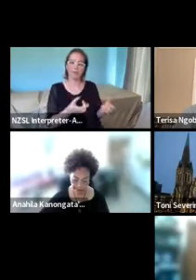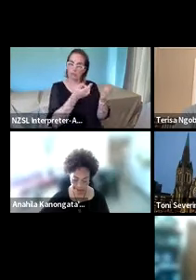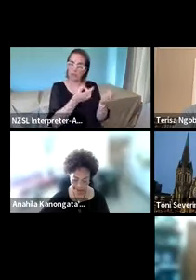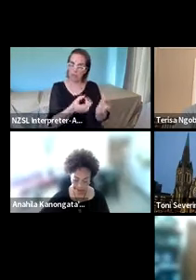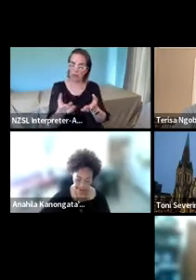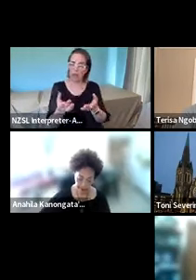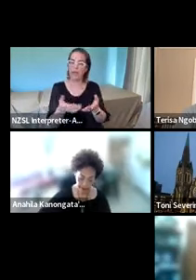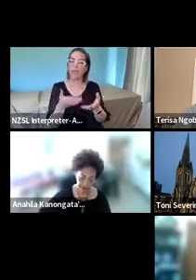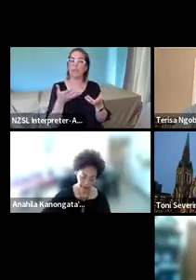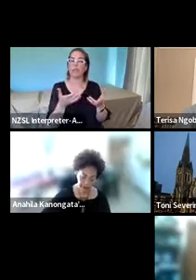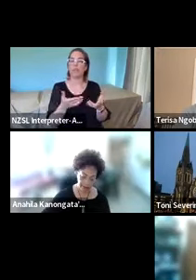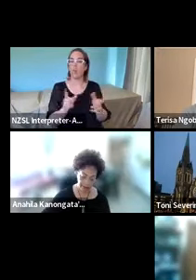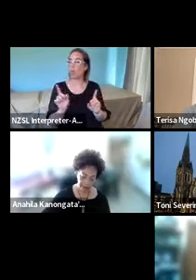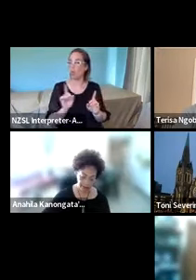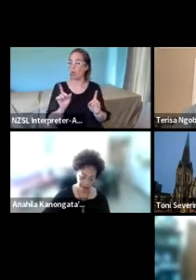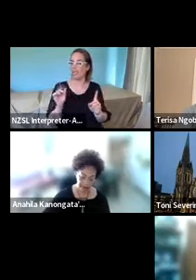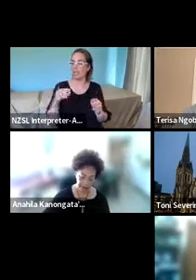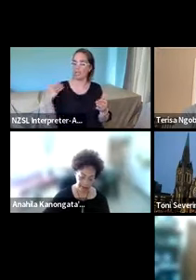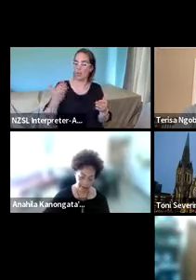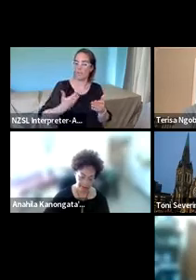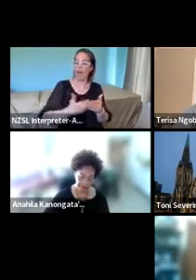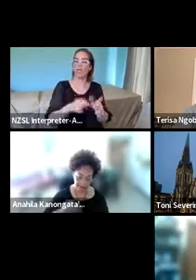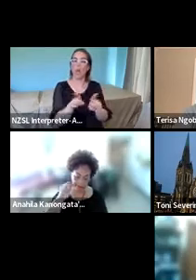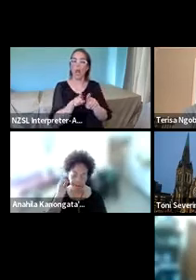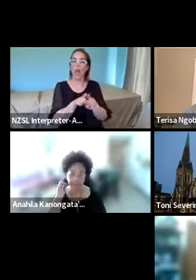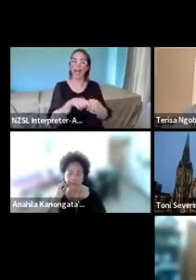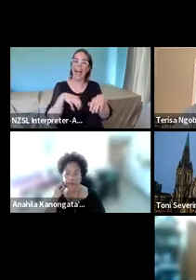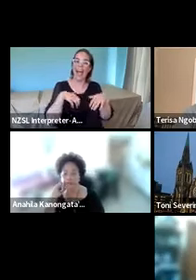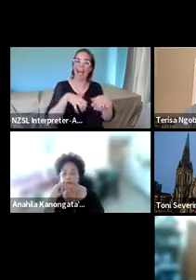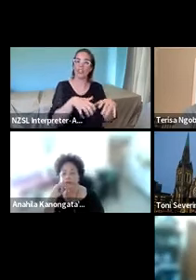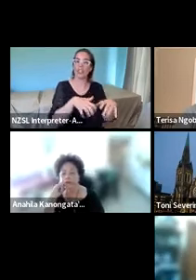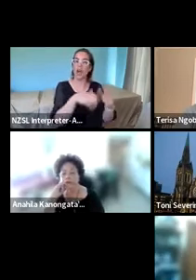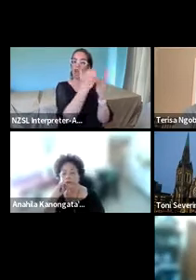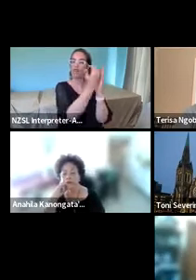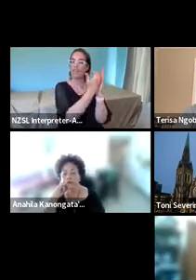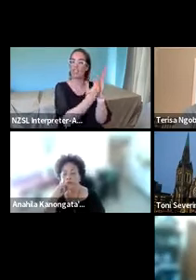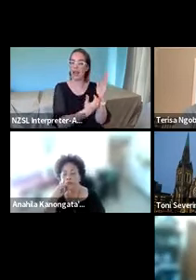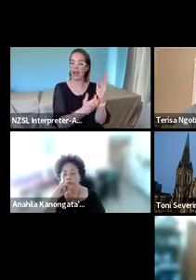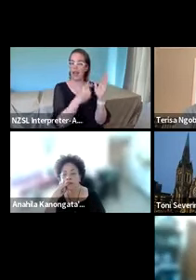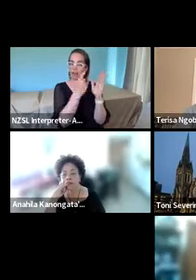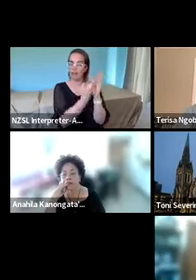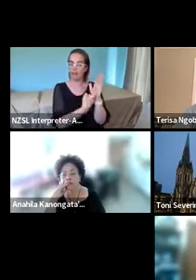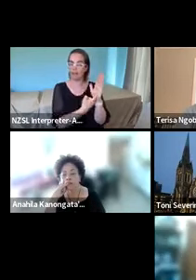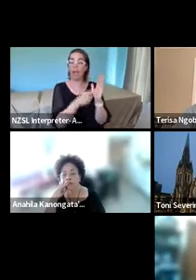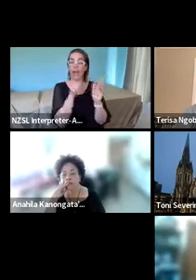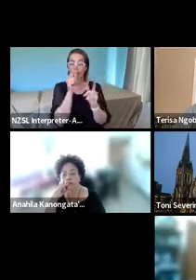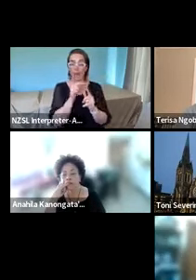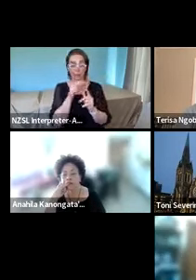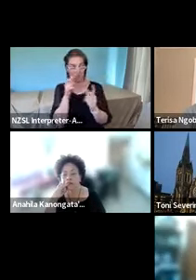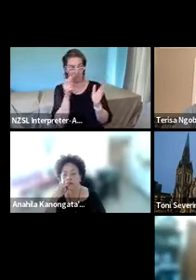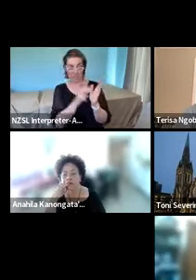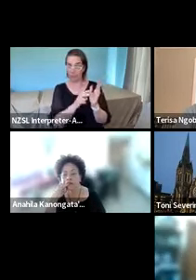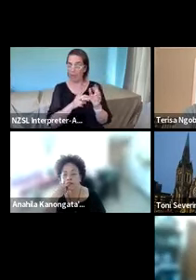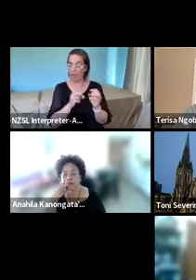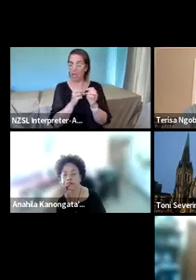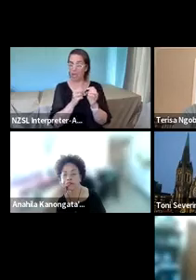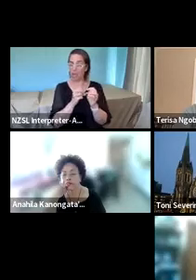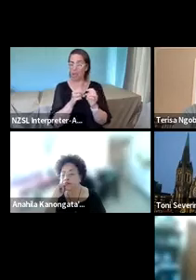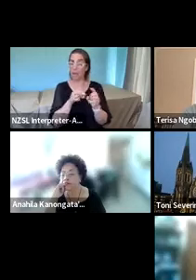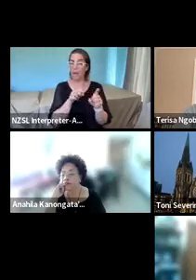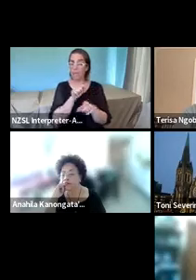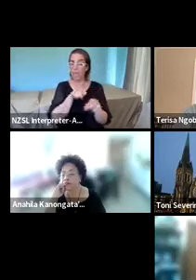actually have probably an action register that can actually be accessed by anyone that can see how they what recommendations